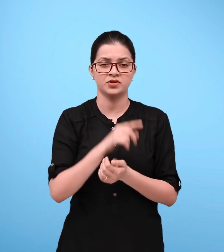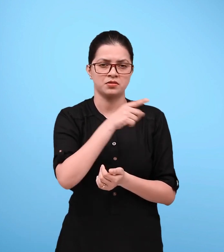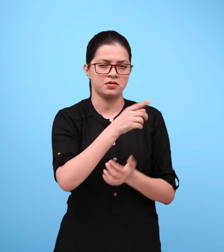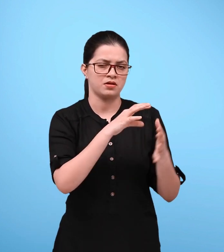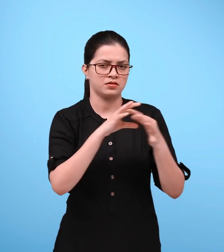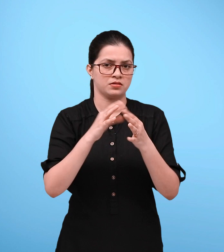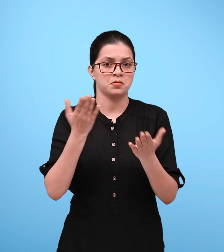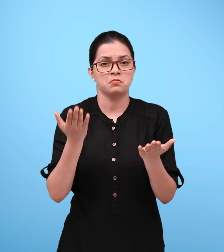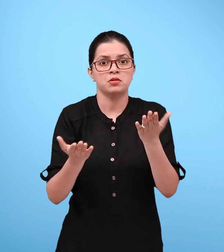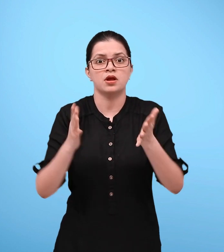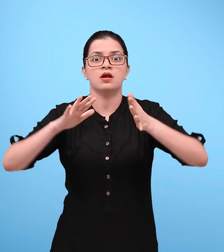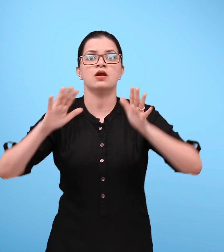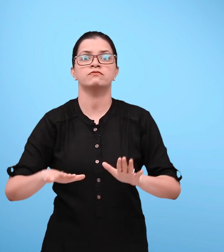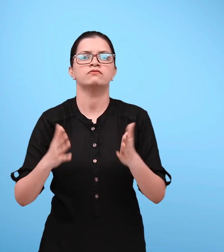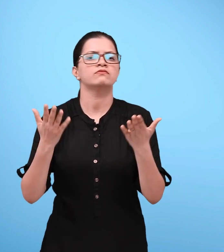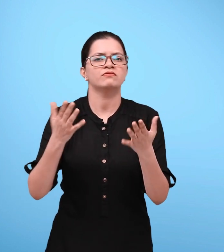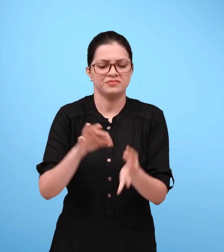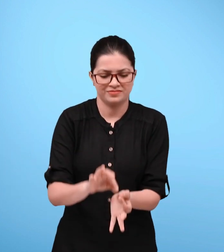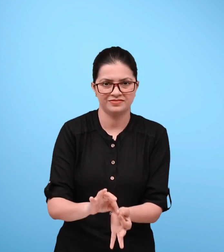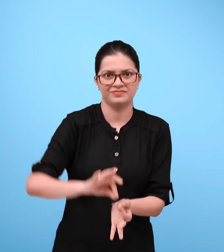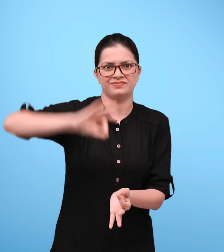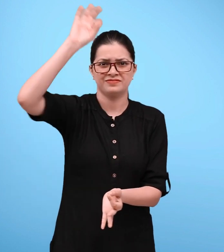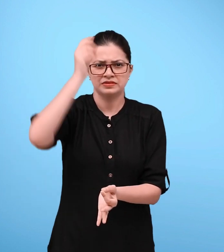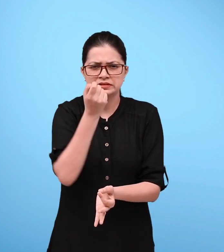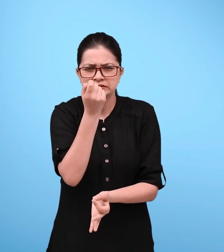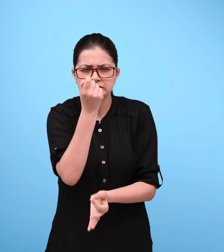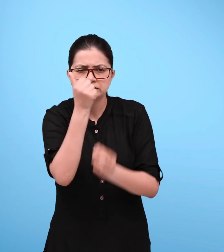The results may be close to each other now.